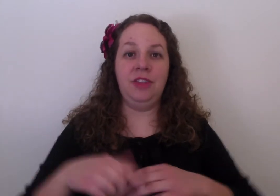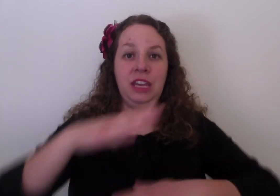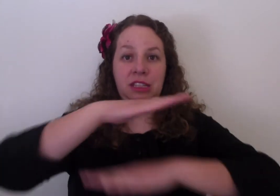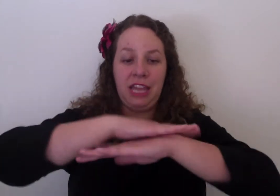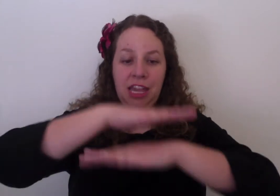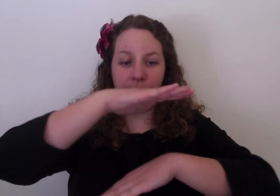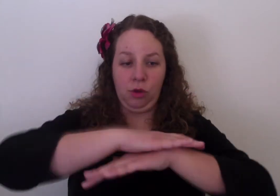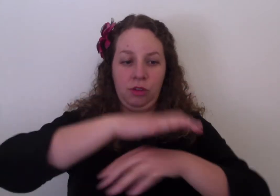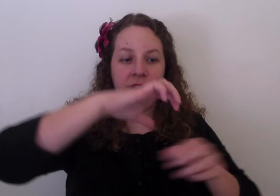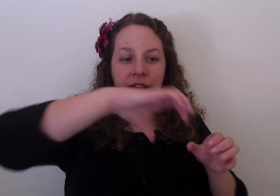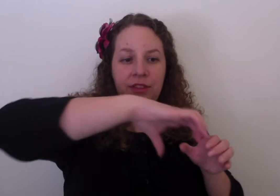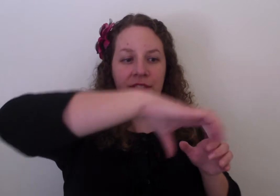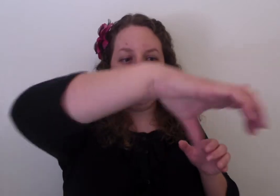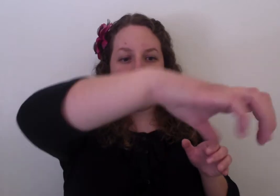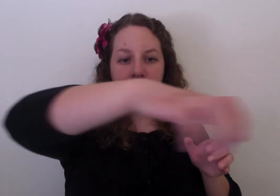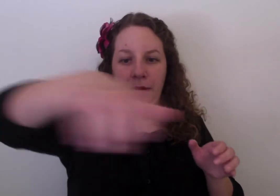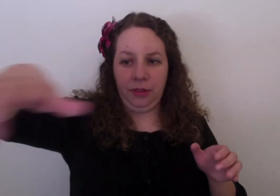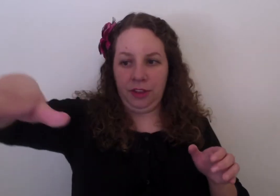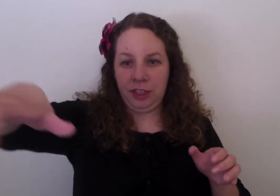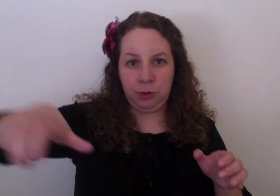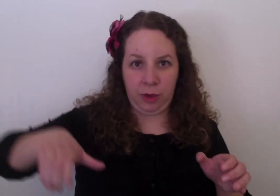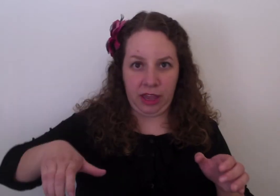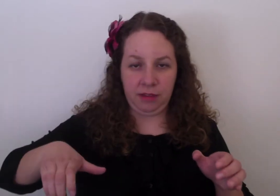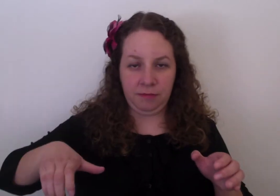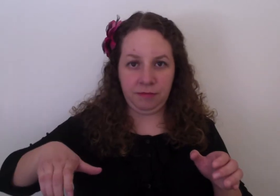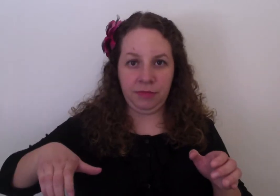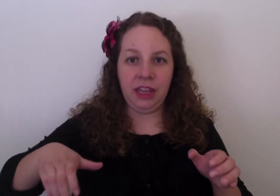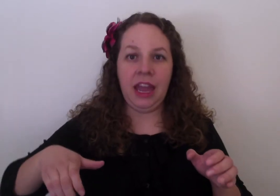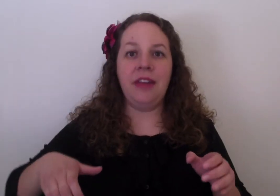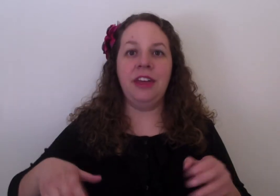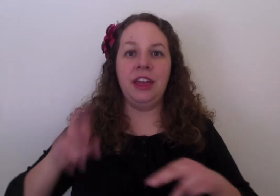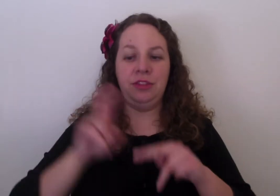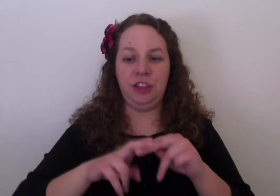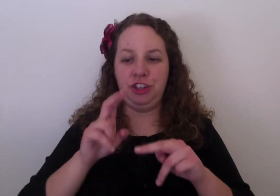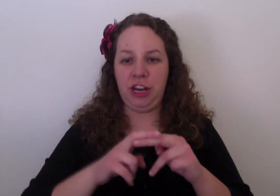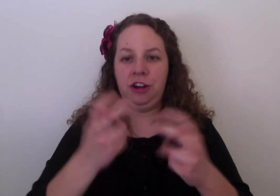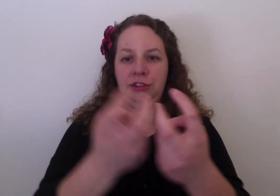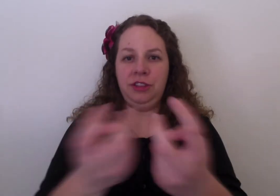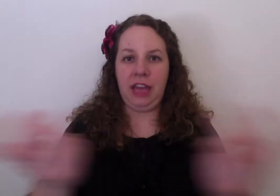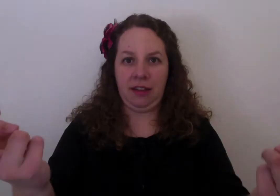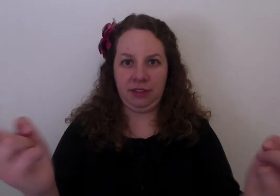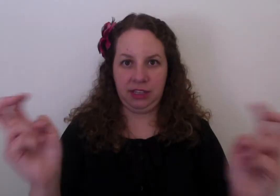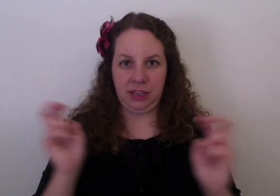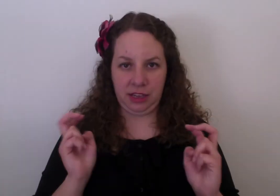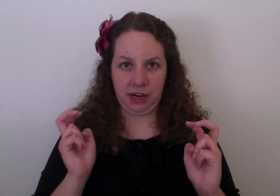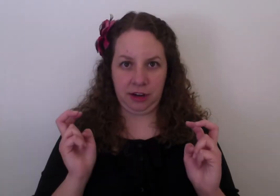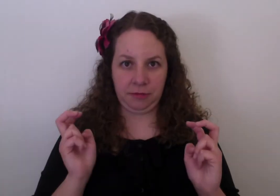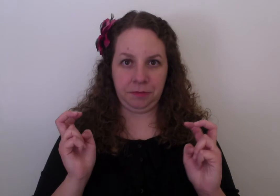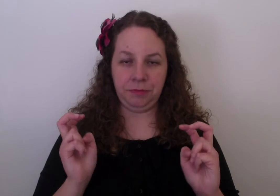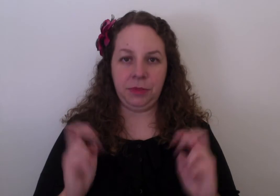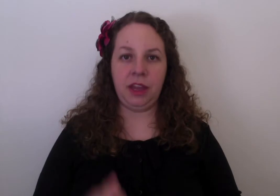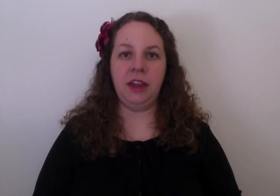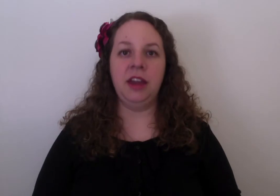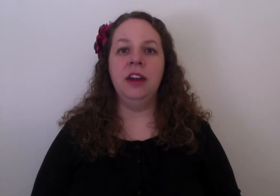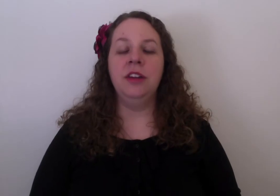the table set up this way, and then the chairs they have sit here, okay? You